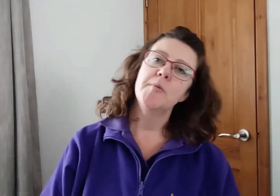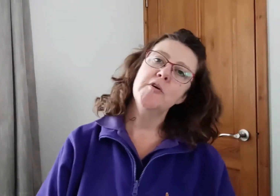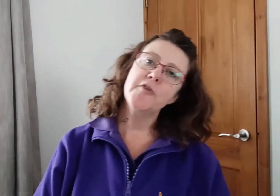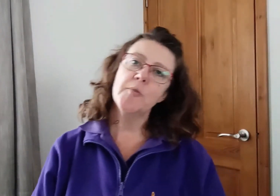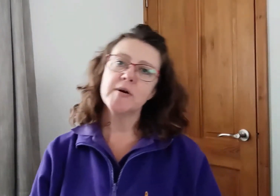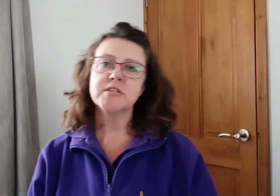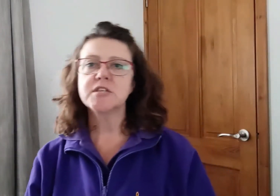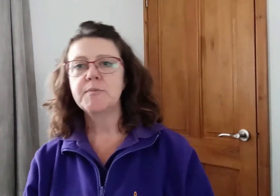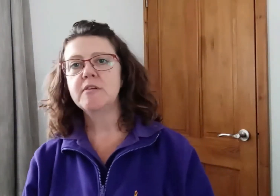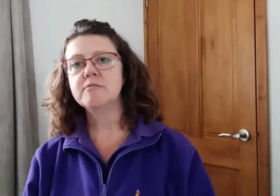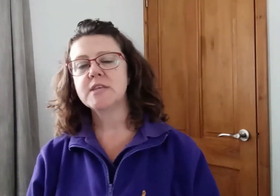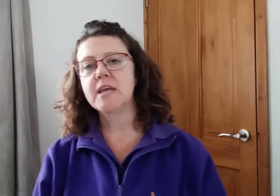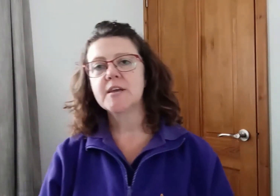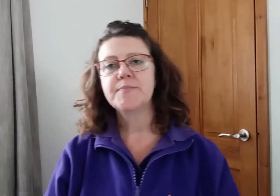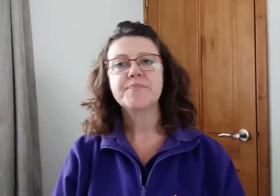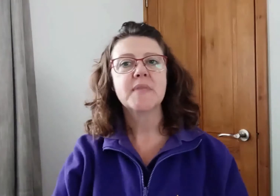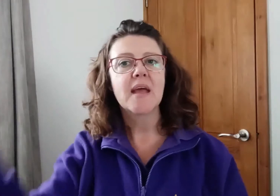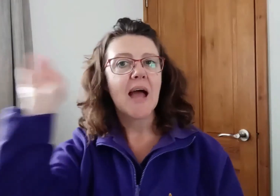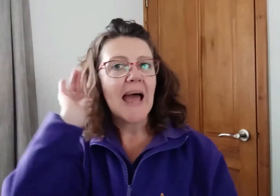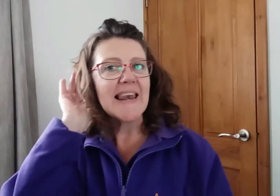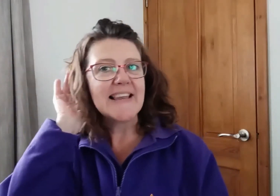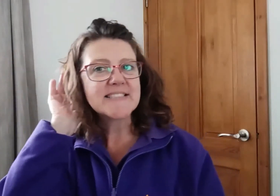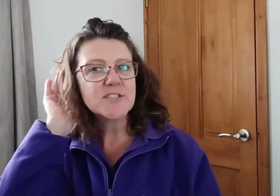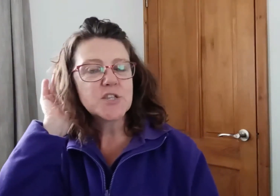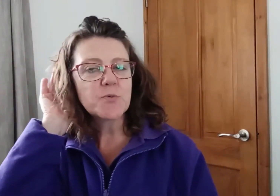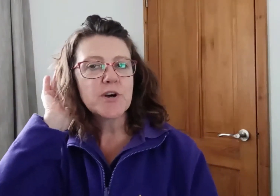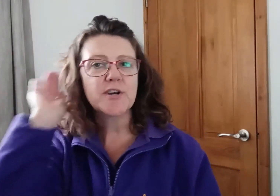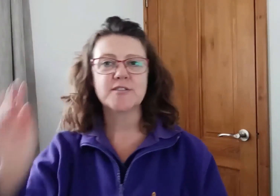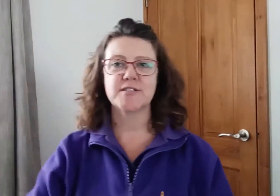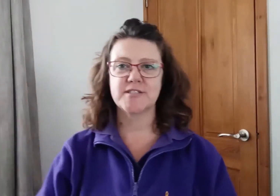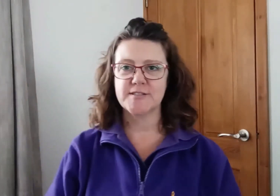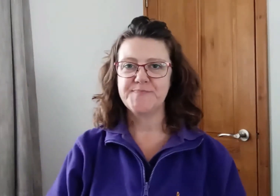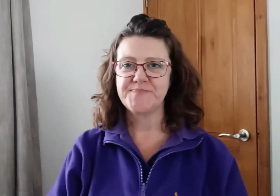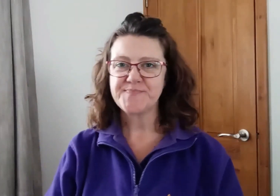Move your body to the music and listen to the words.